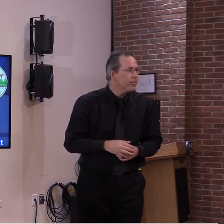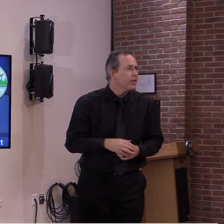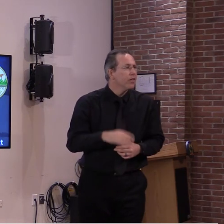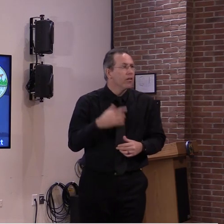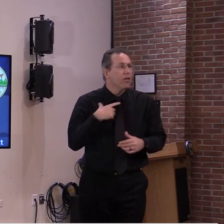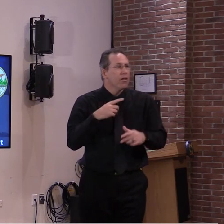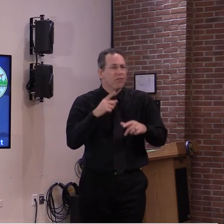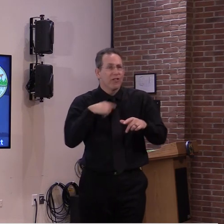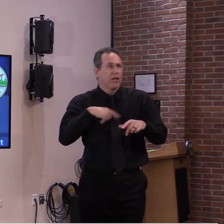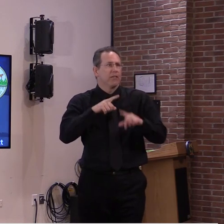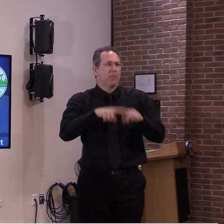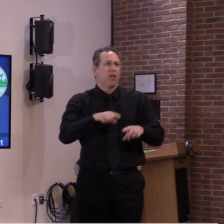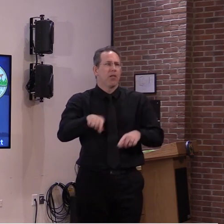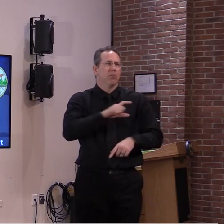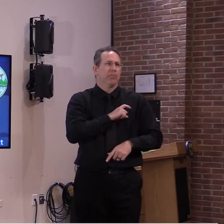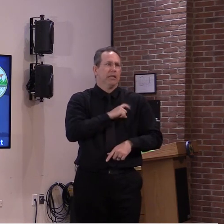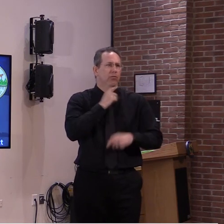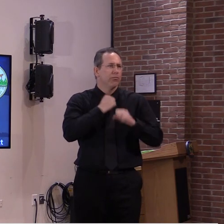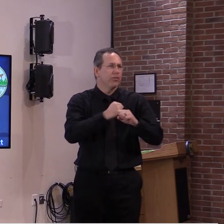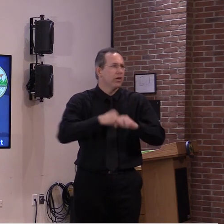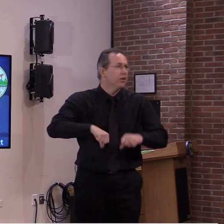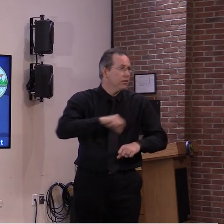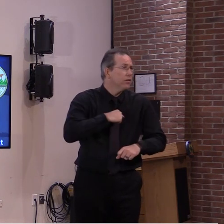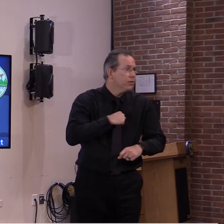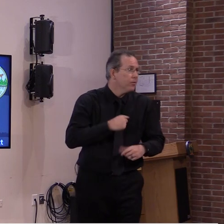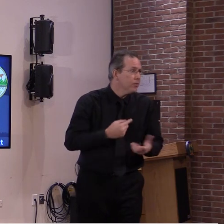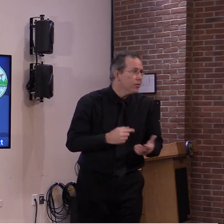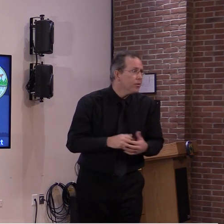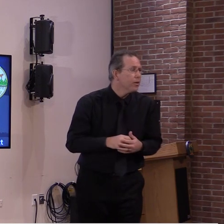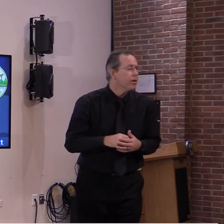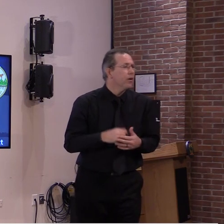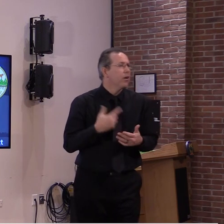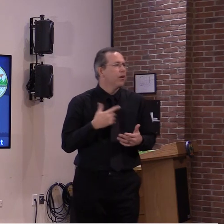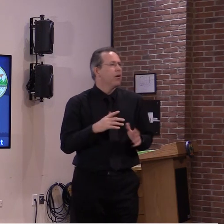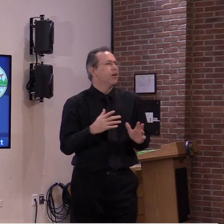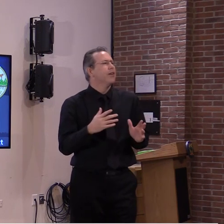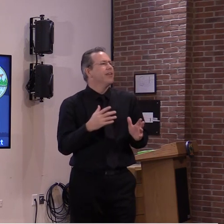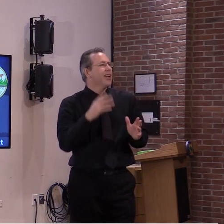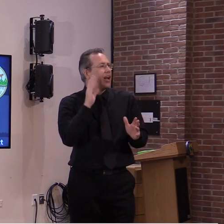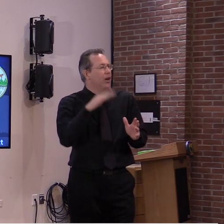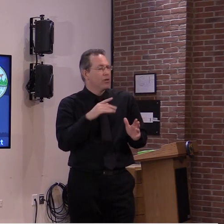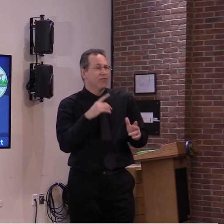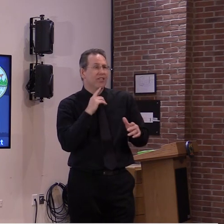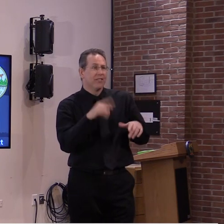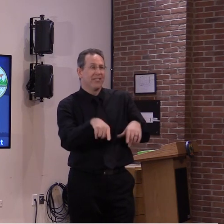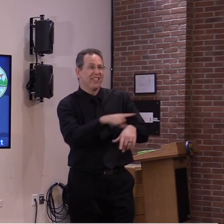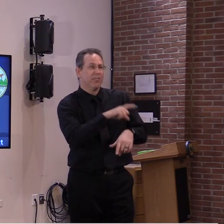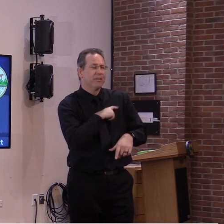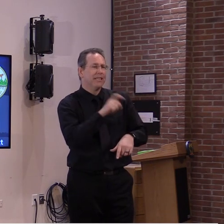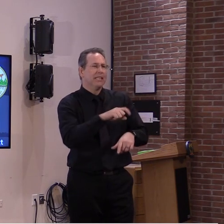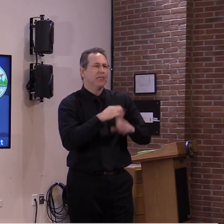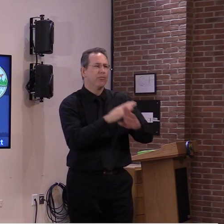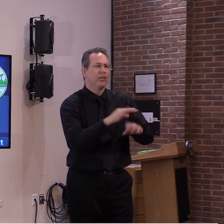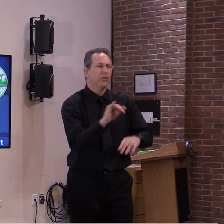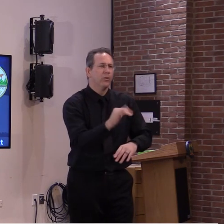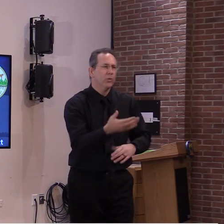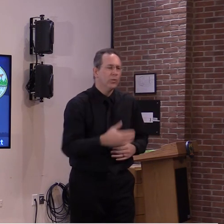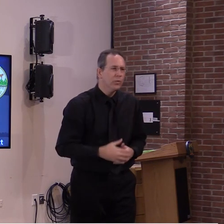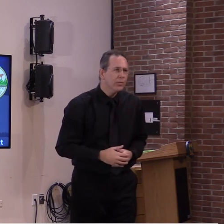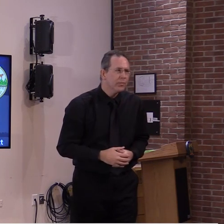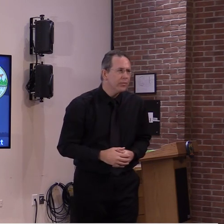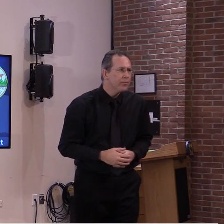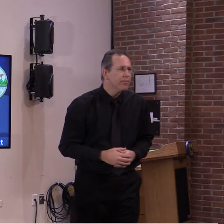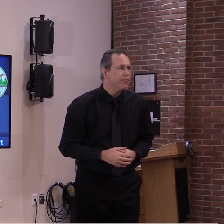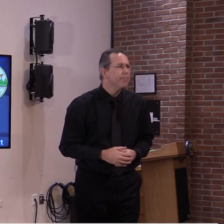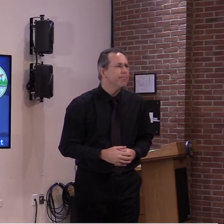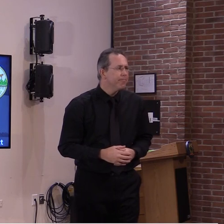to provide during this pandemic the basic needs of public health and public safety.